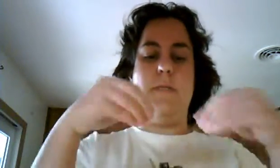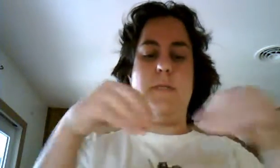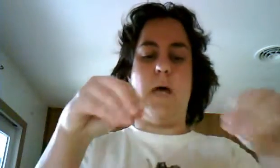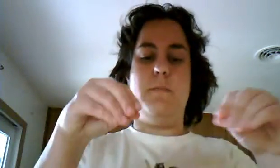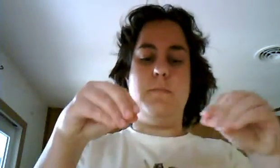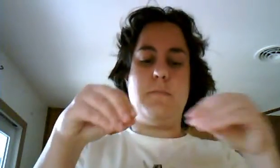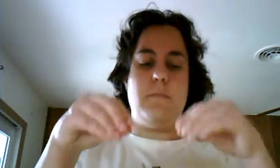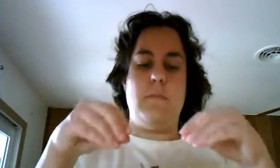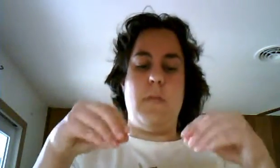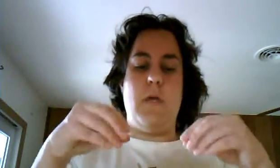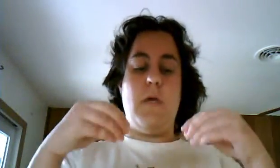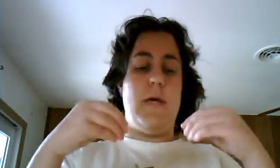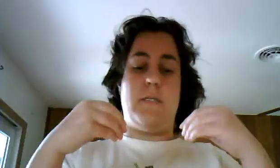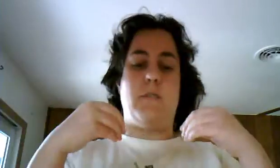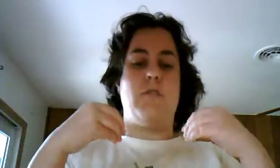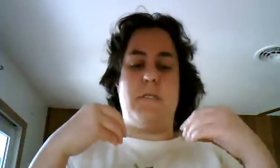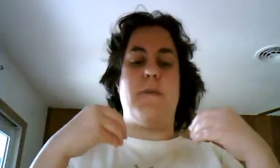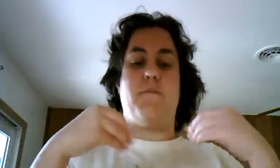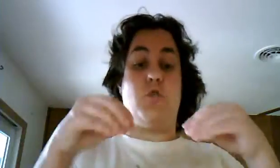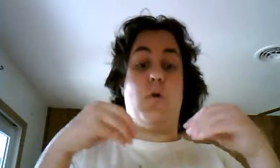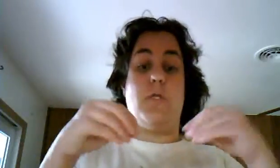Sell. It's also the sign for store, too.